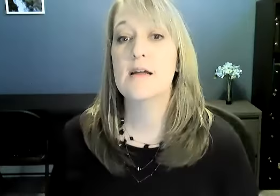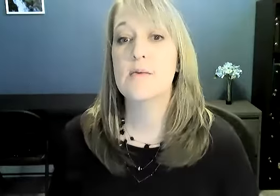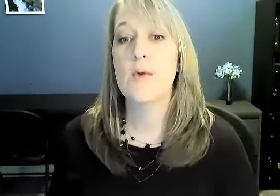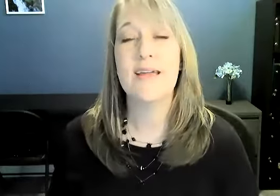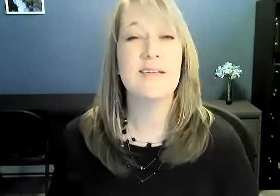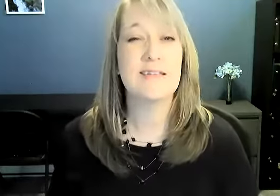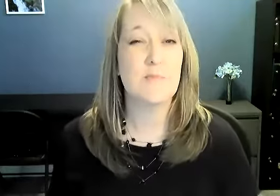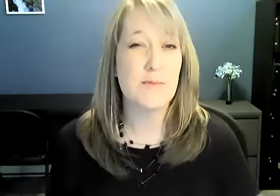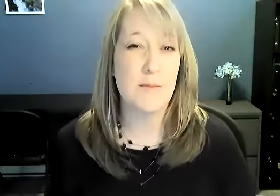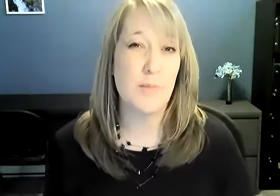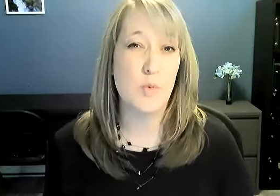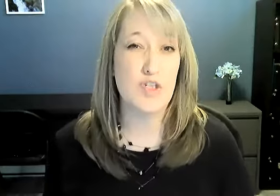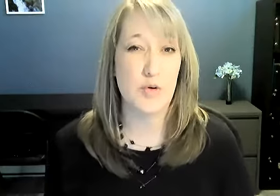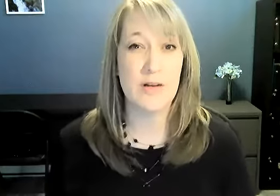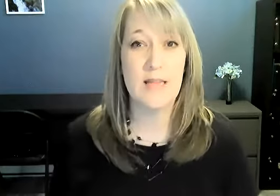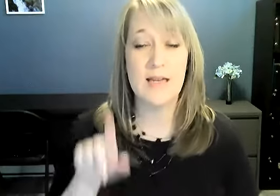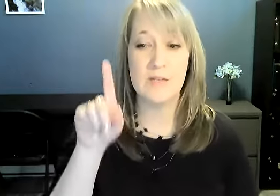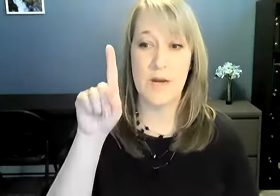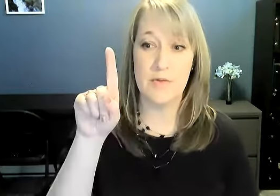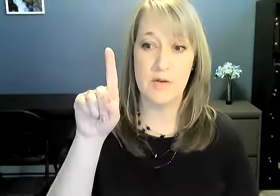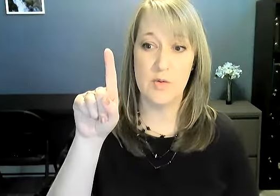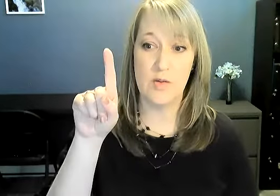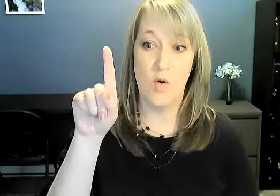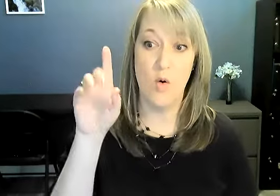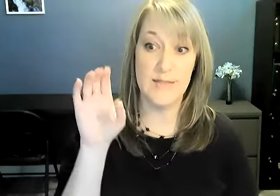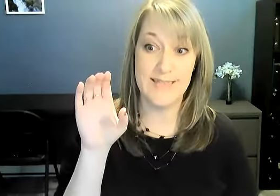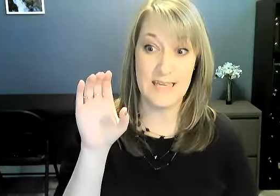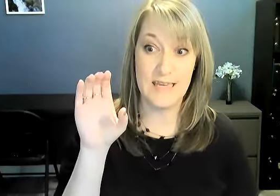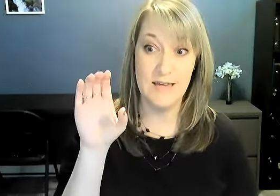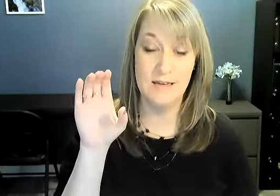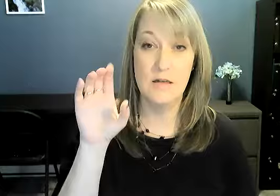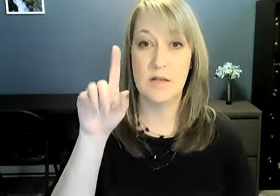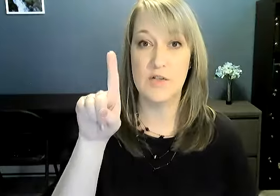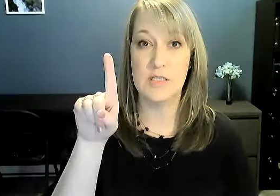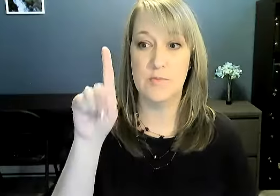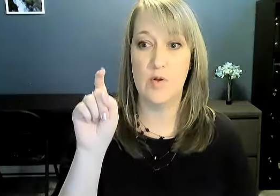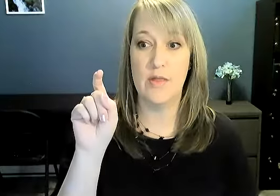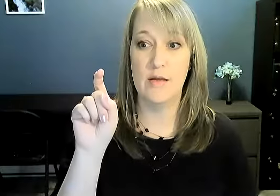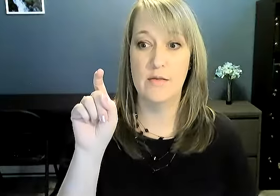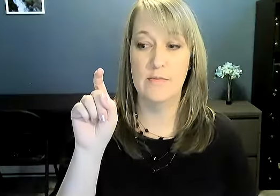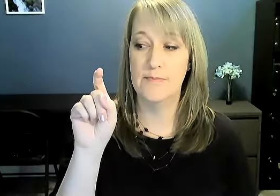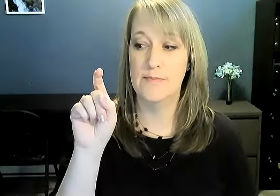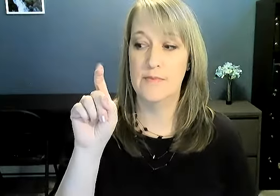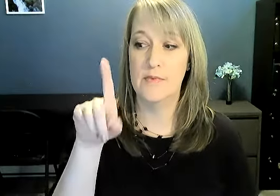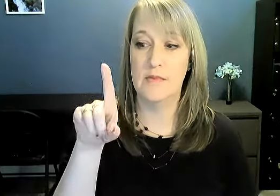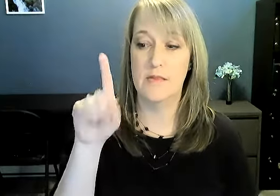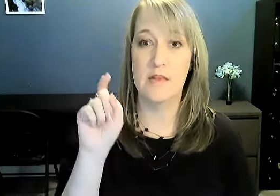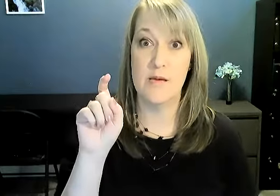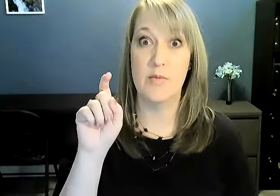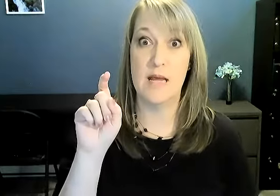A way sometimes that people will shorten that is rather than doing the whole C, they'll just pull the number back.